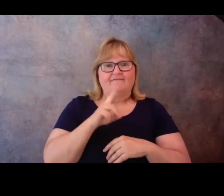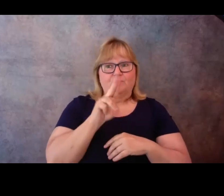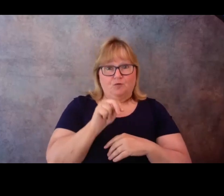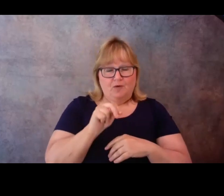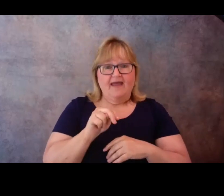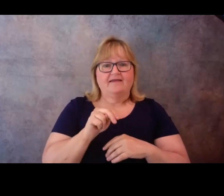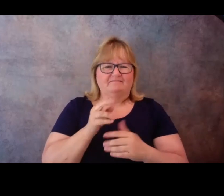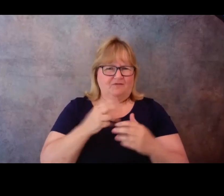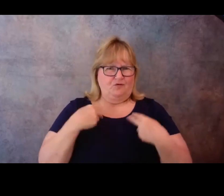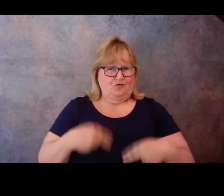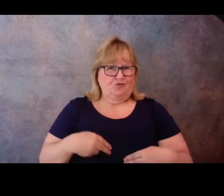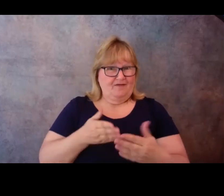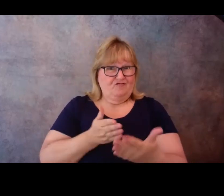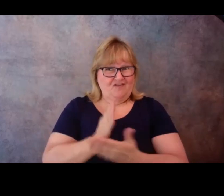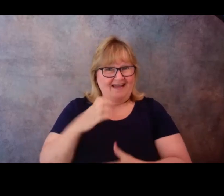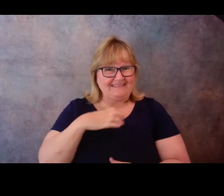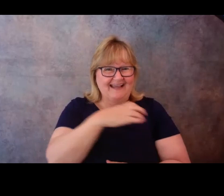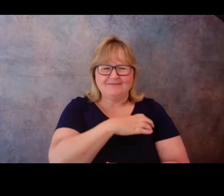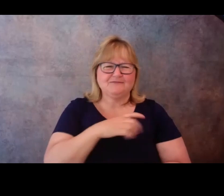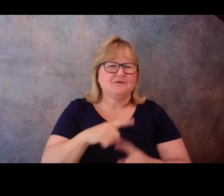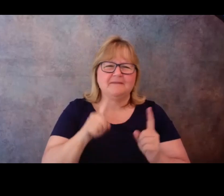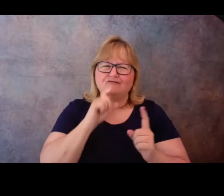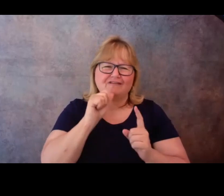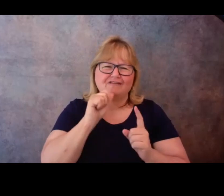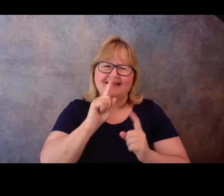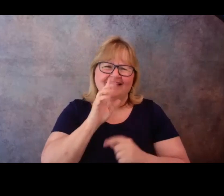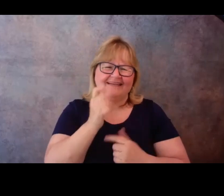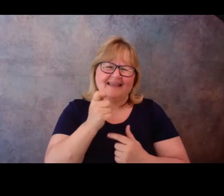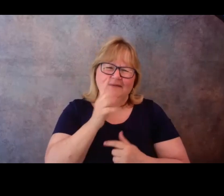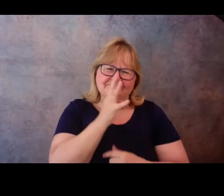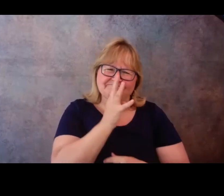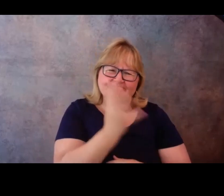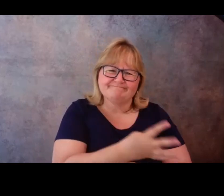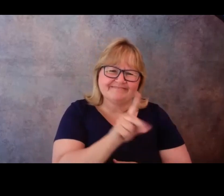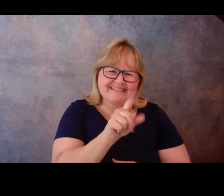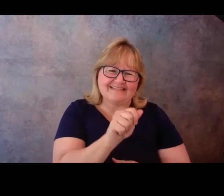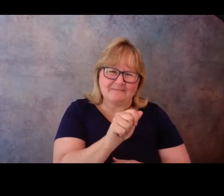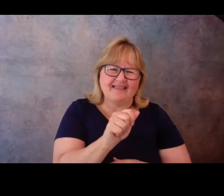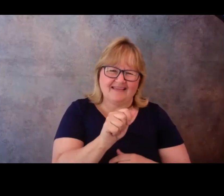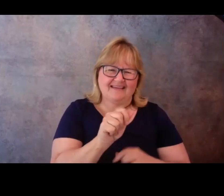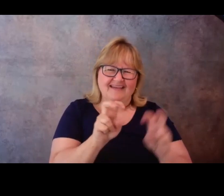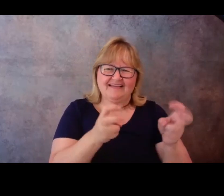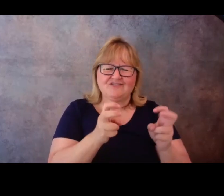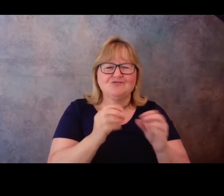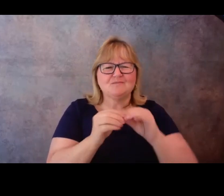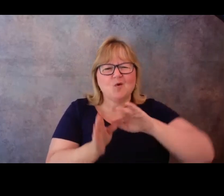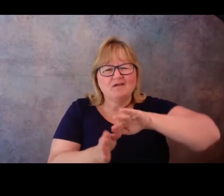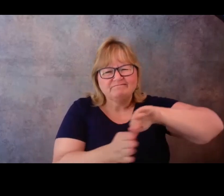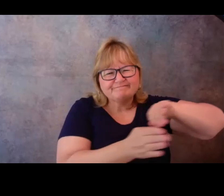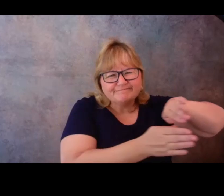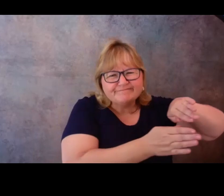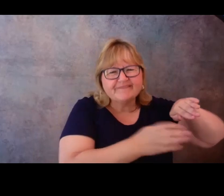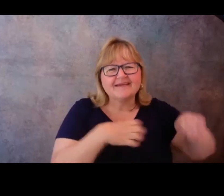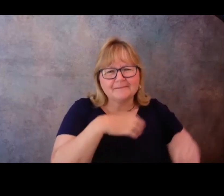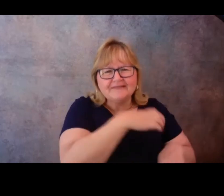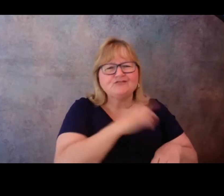Council, but traditionally they did not take an interest in disability issues. It was shunted off to the Commission for